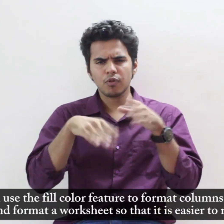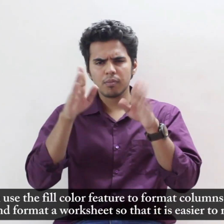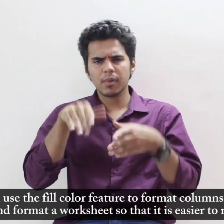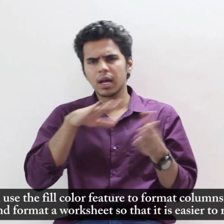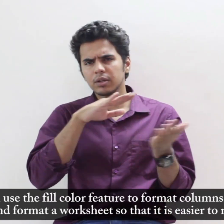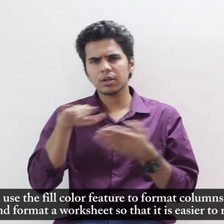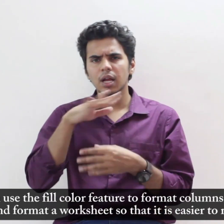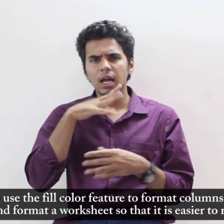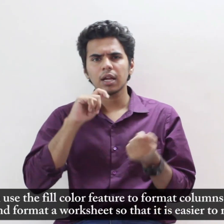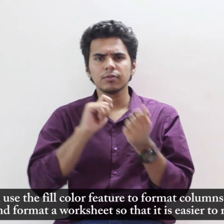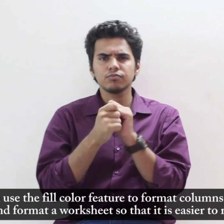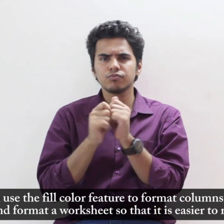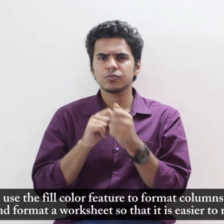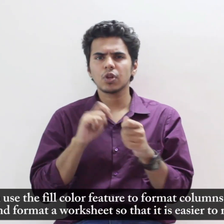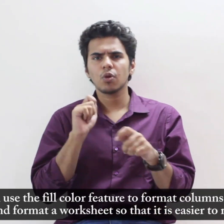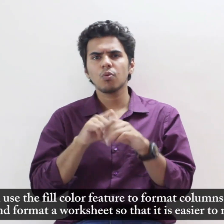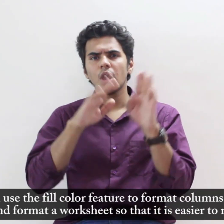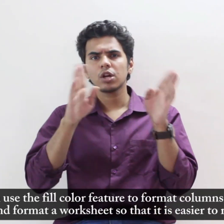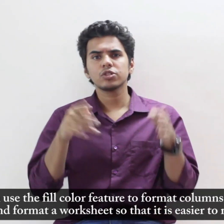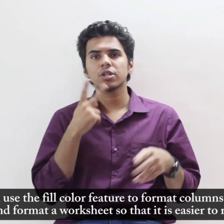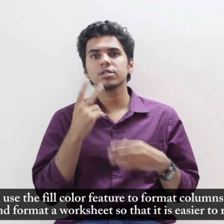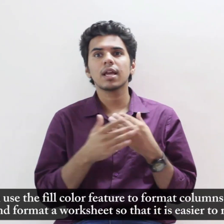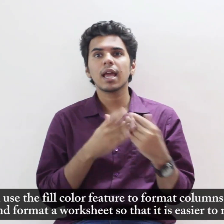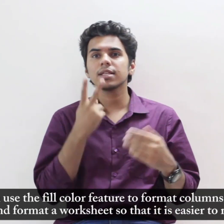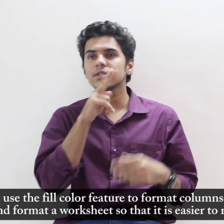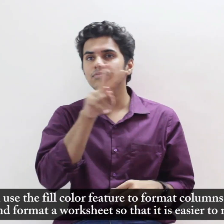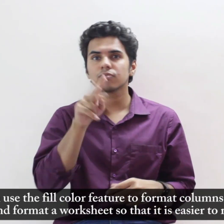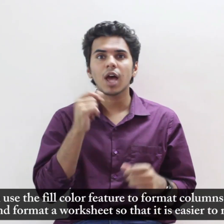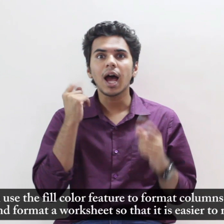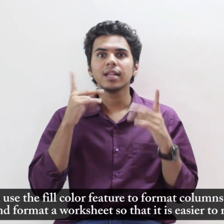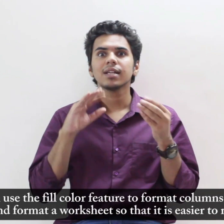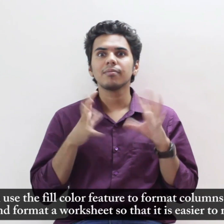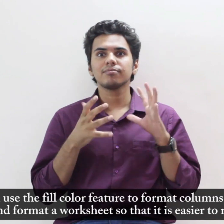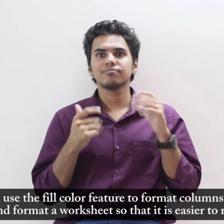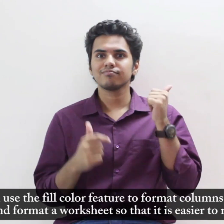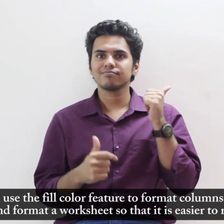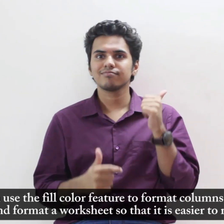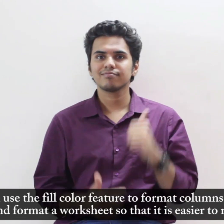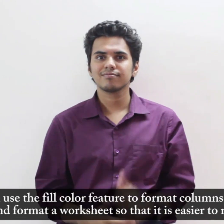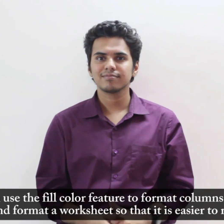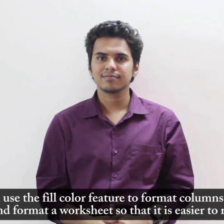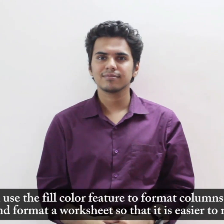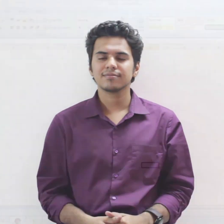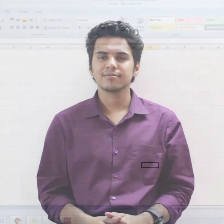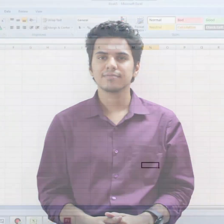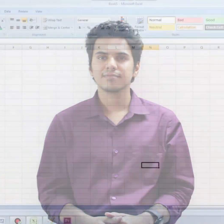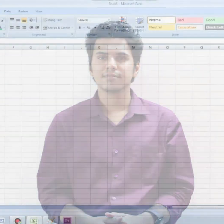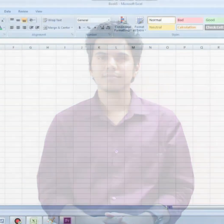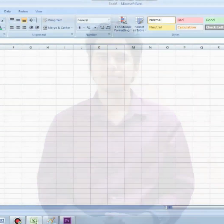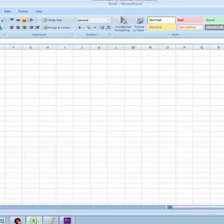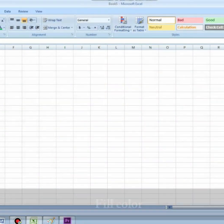feature to format columns and rows and a format worksheet so that it is easier to read.